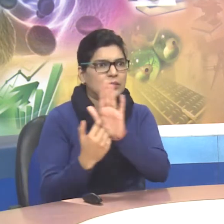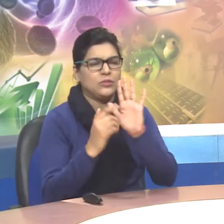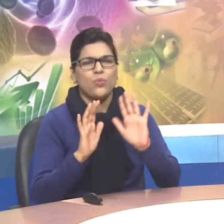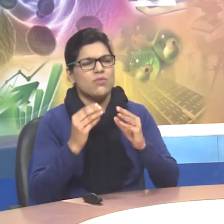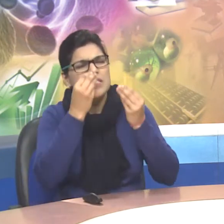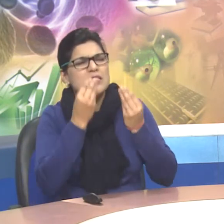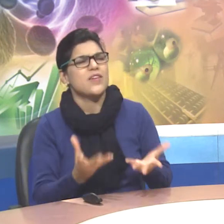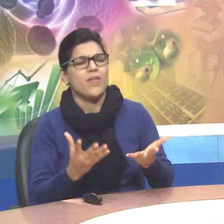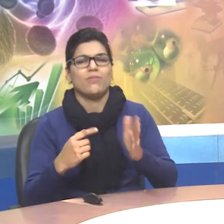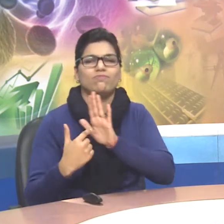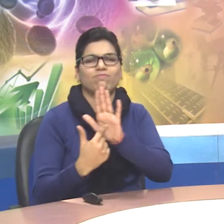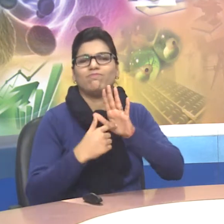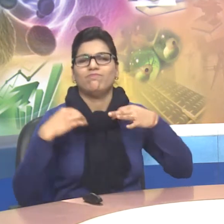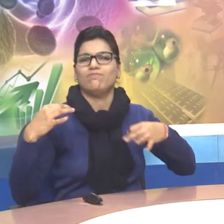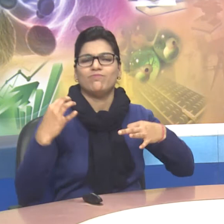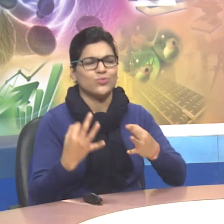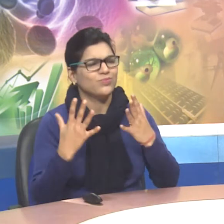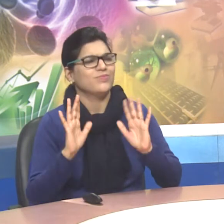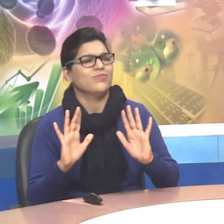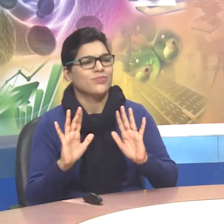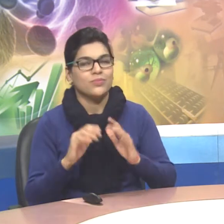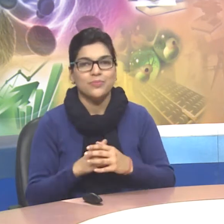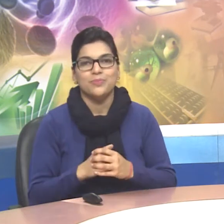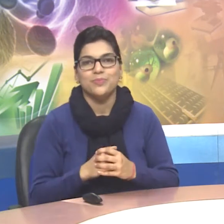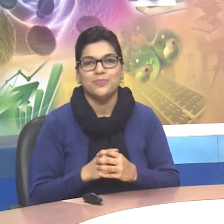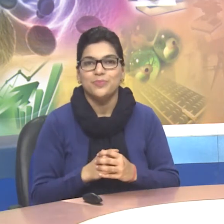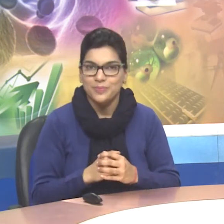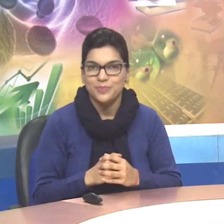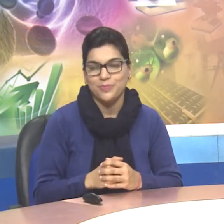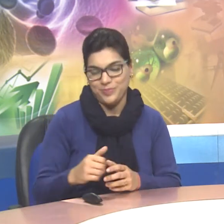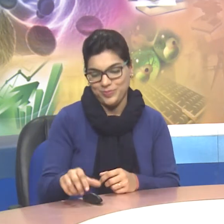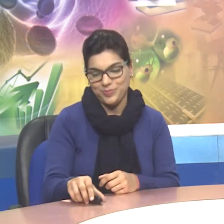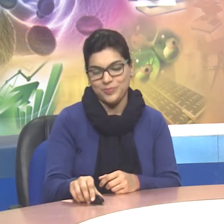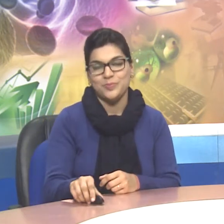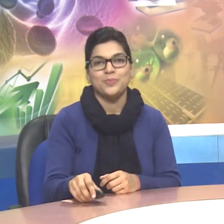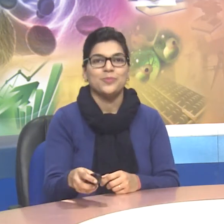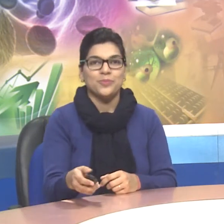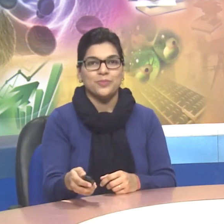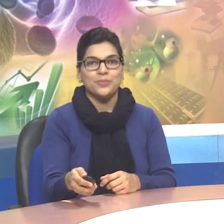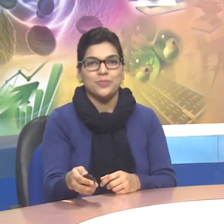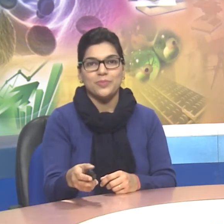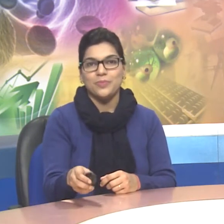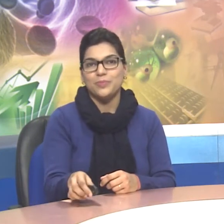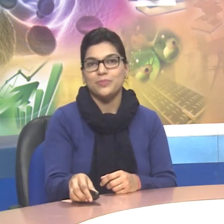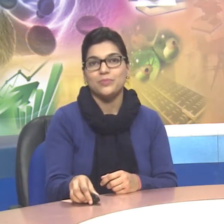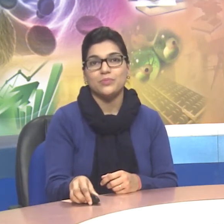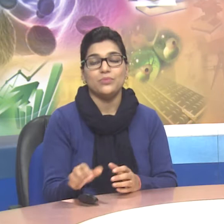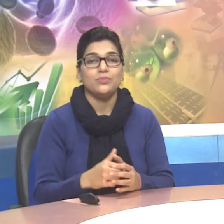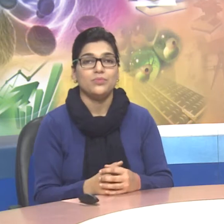Aradhna, I chuckled. Don't be mean. It's smile.